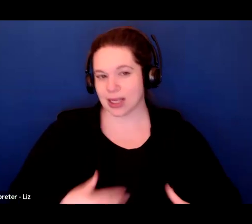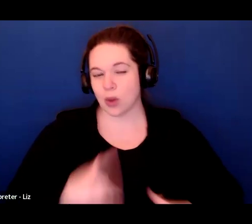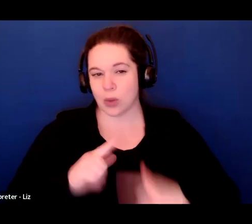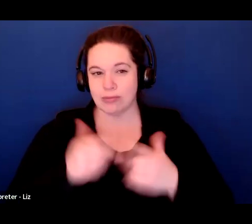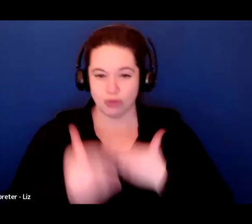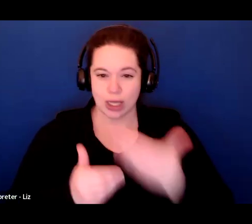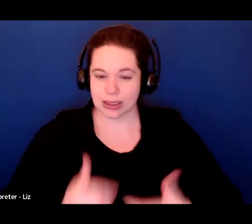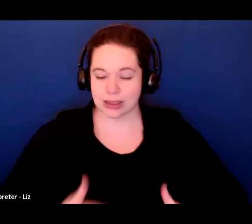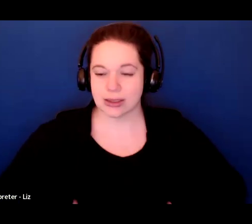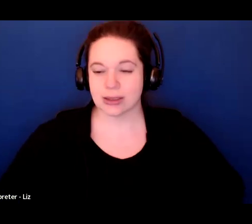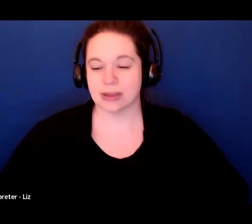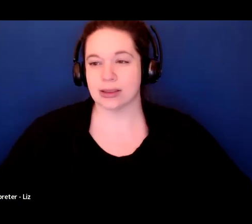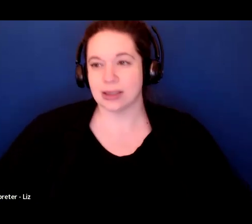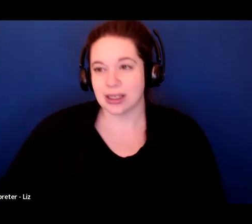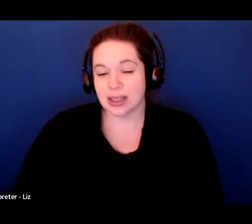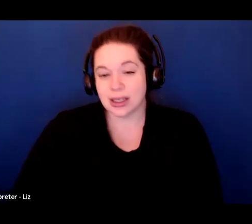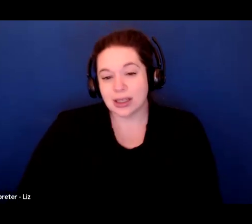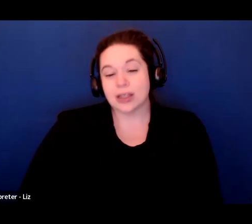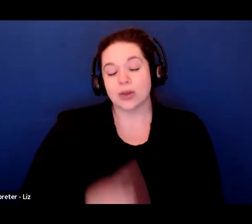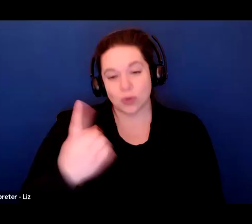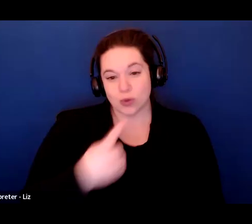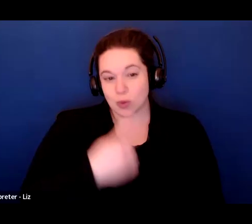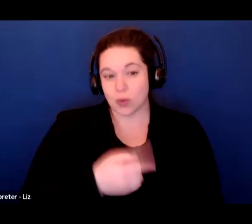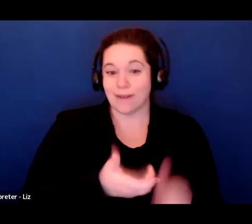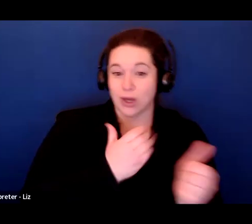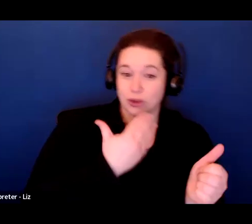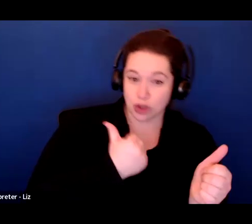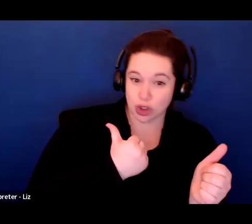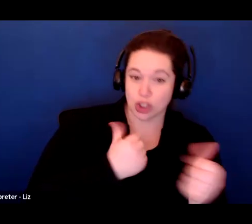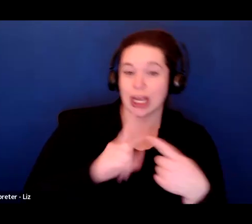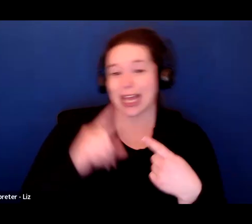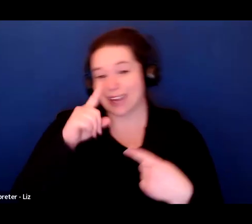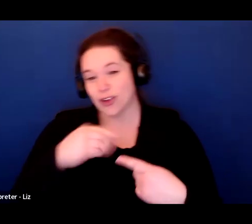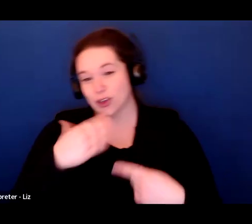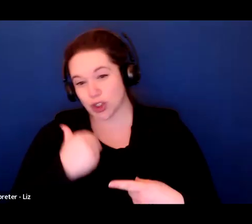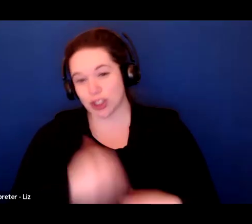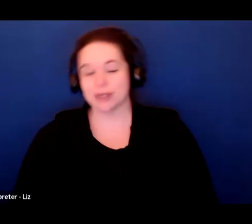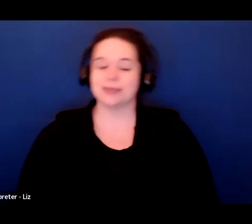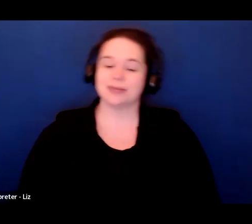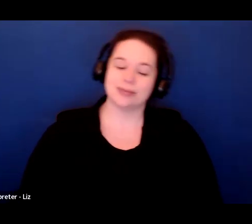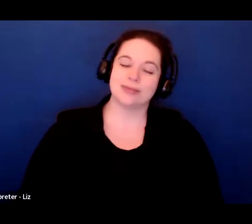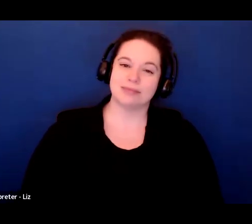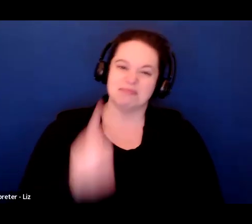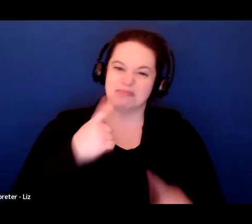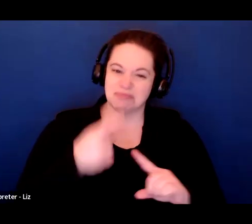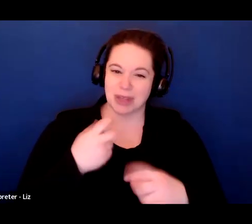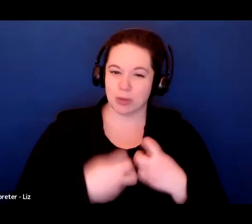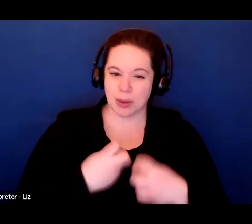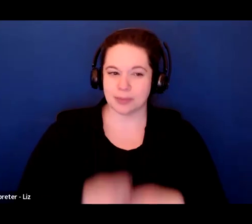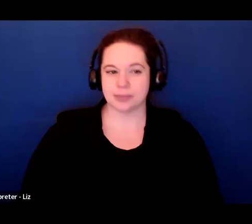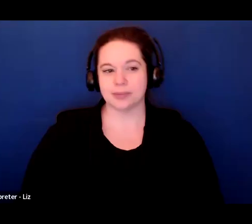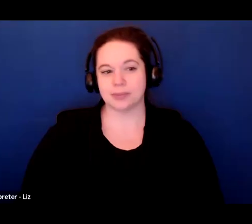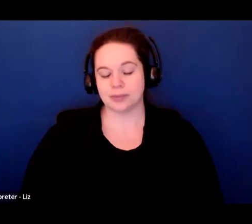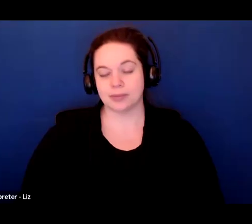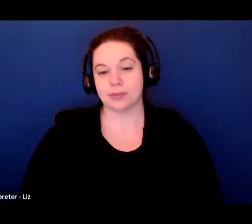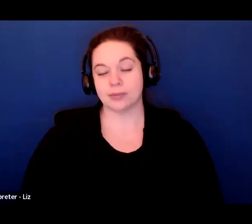metabolism. So we always tell you to avoid sugar and avoid artificial sugars because of that problem.